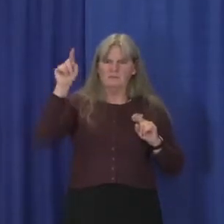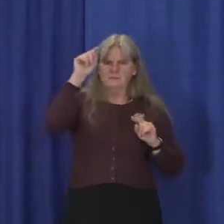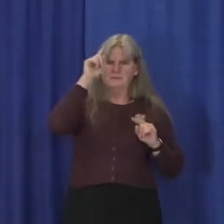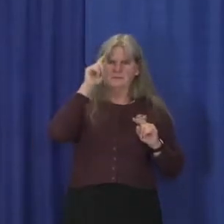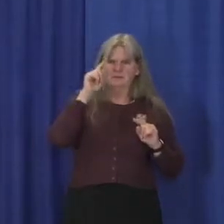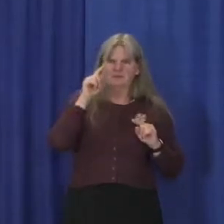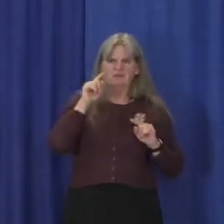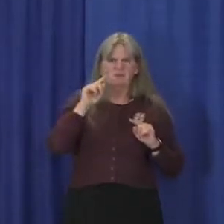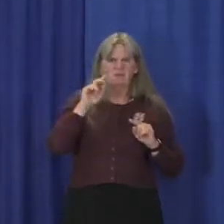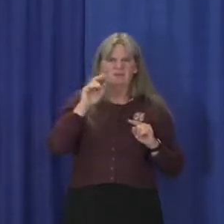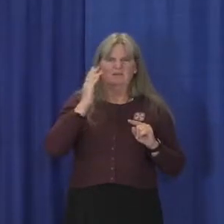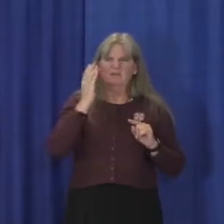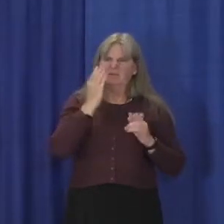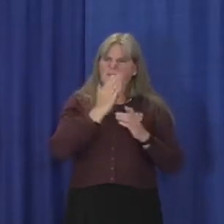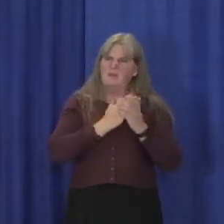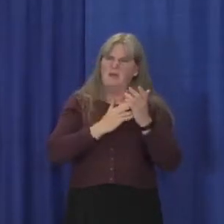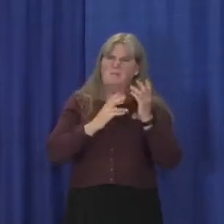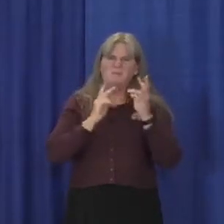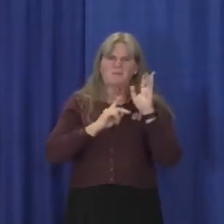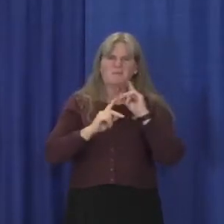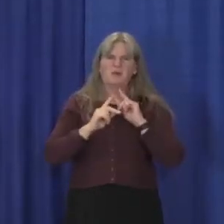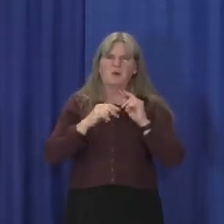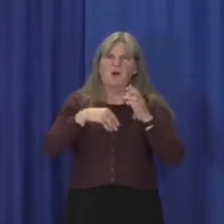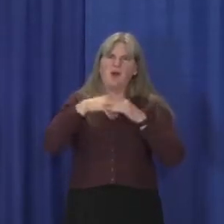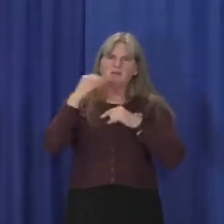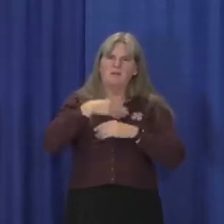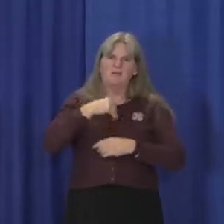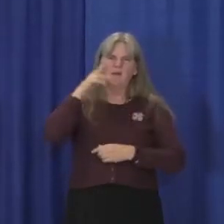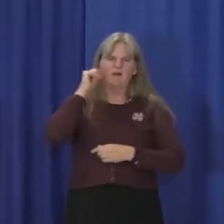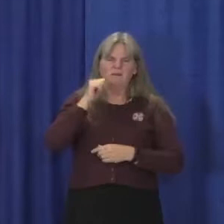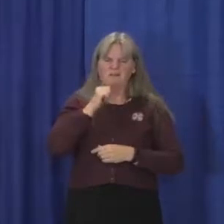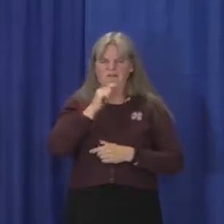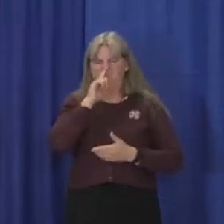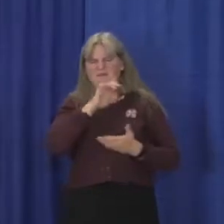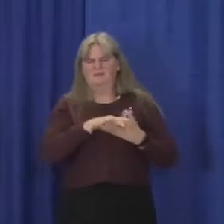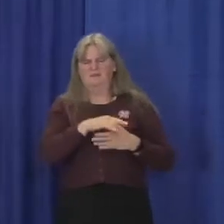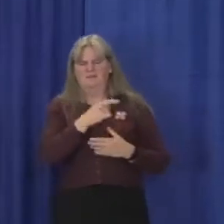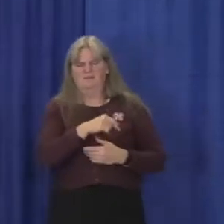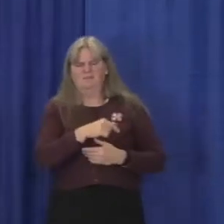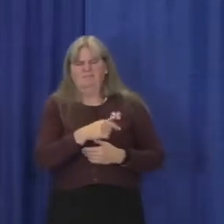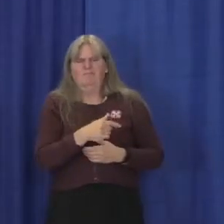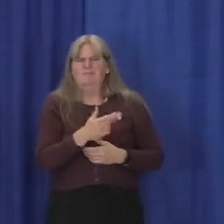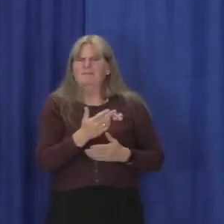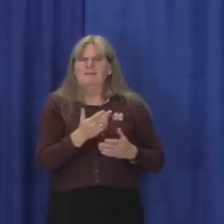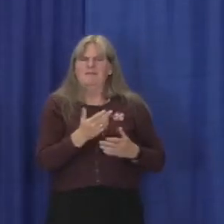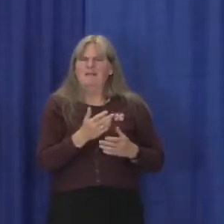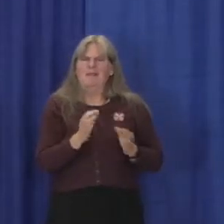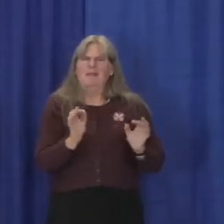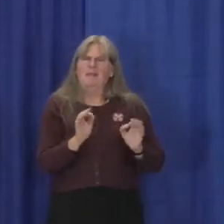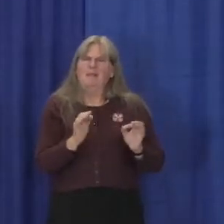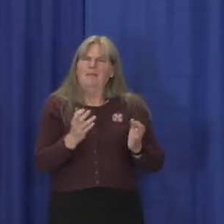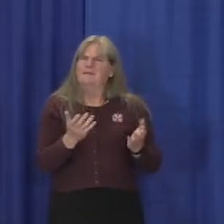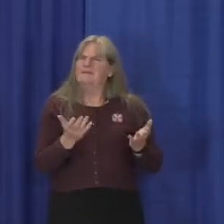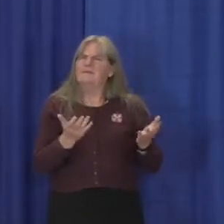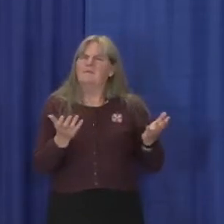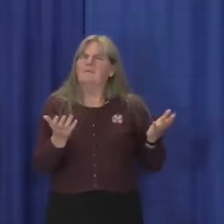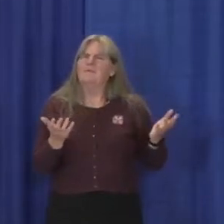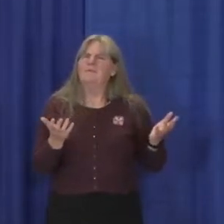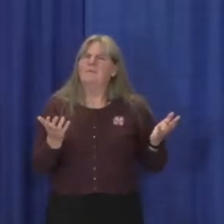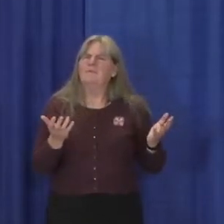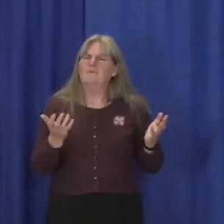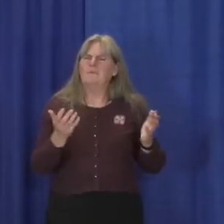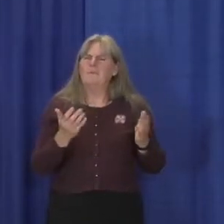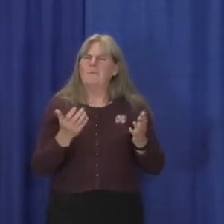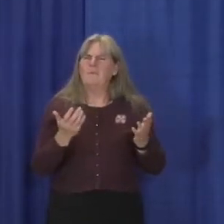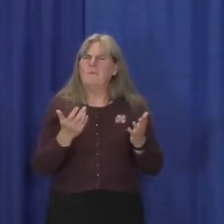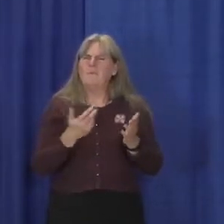inspire our members to believe in the messages being delivered by other levels of government. I guess, what do you want to